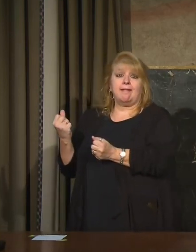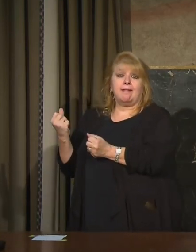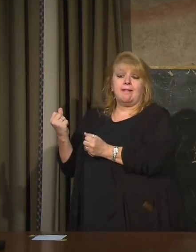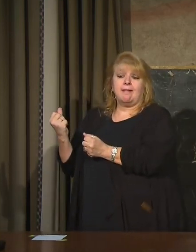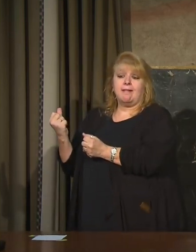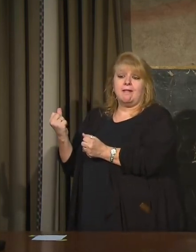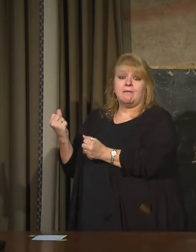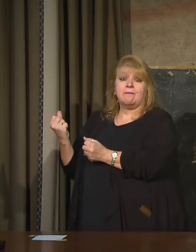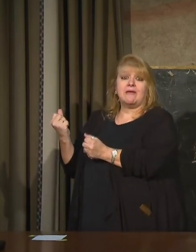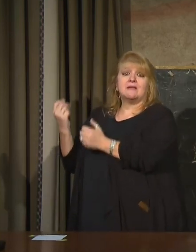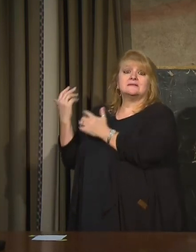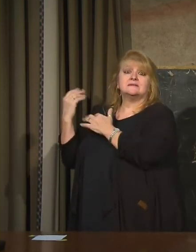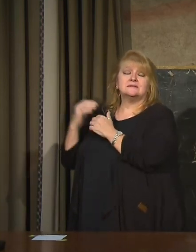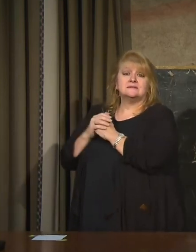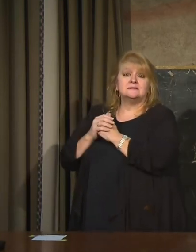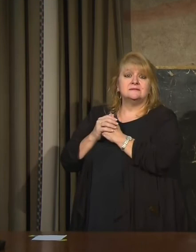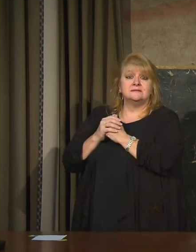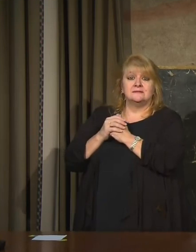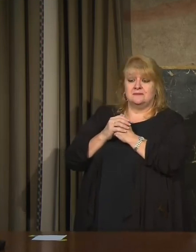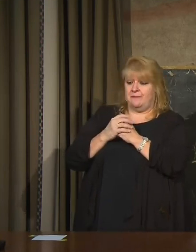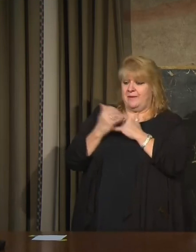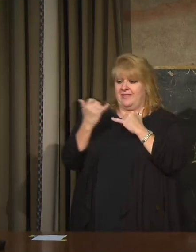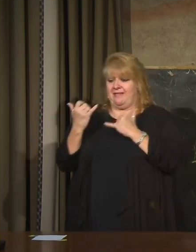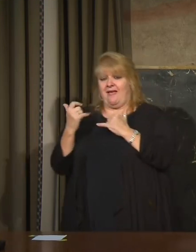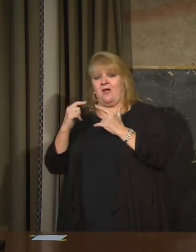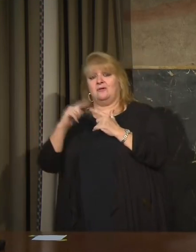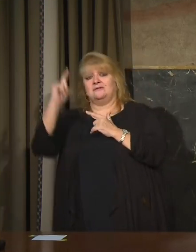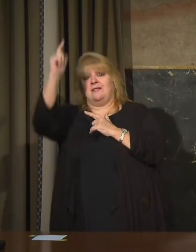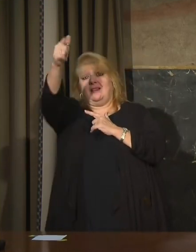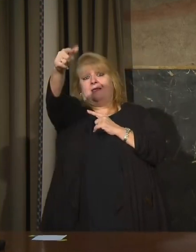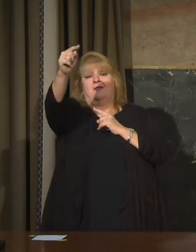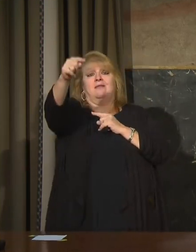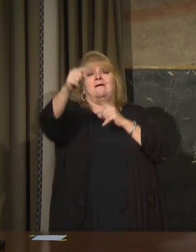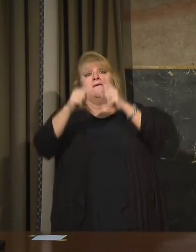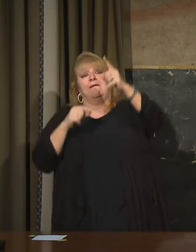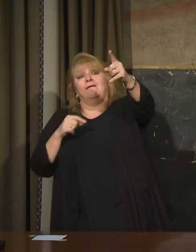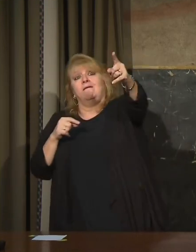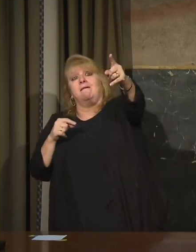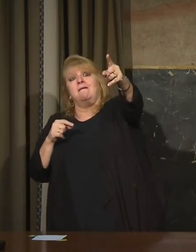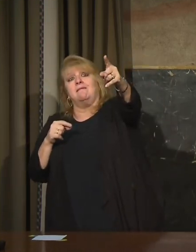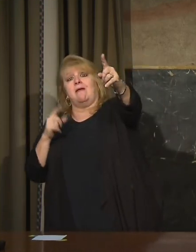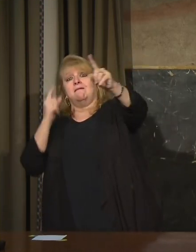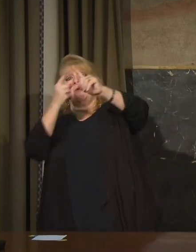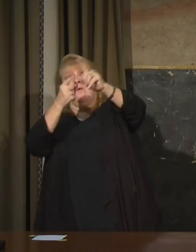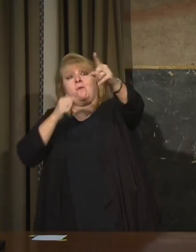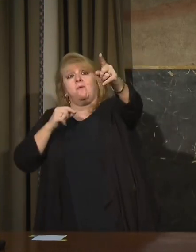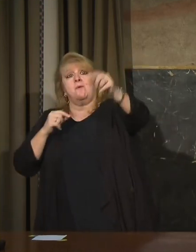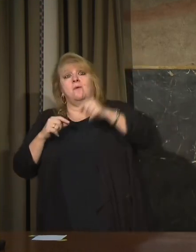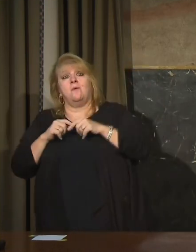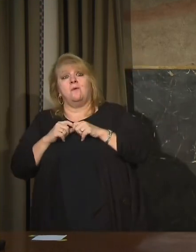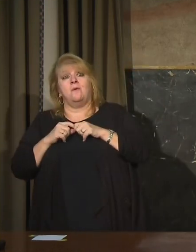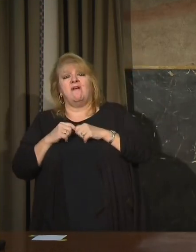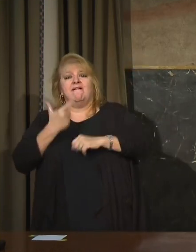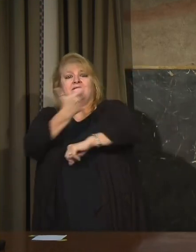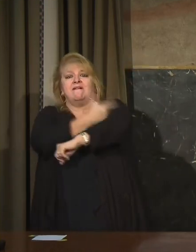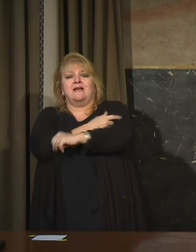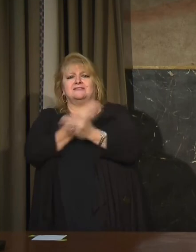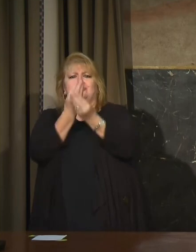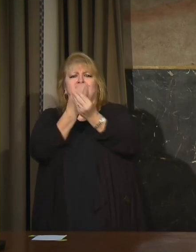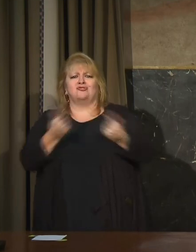for God's sake, understand that the vaccine isn't going to get us out of these immediate problems that we're